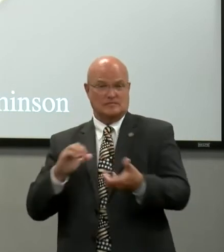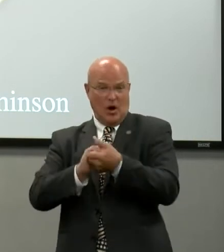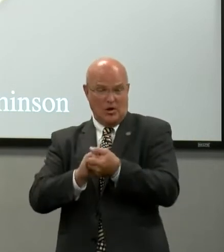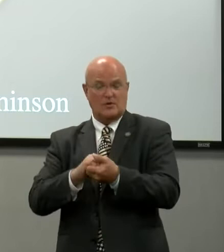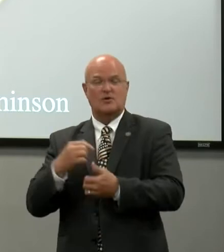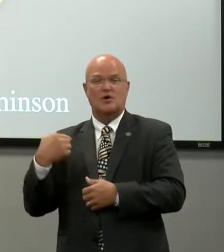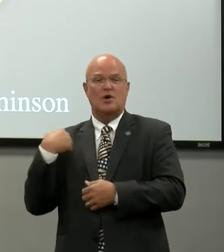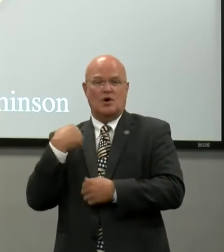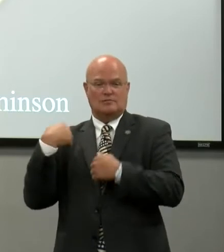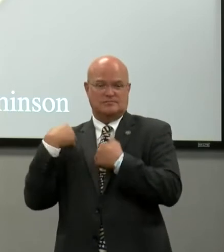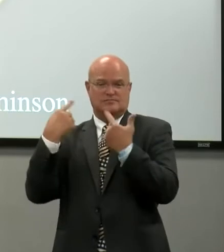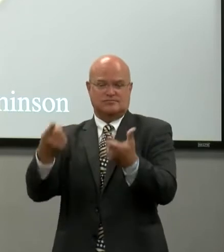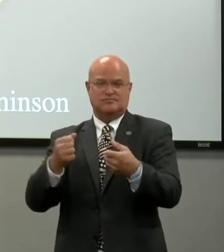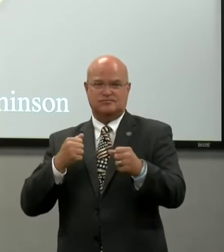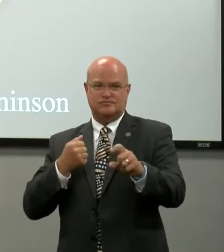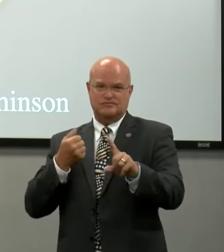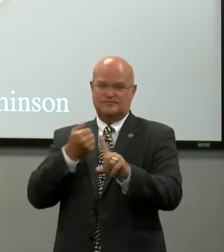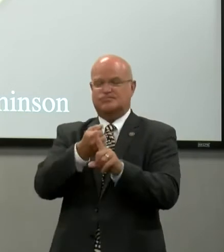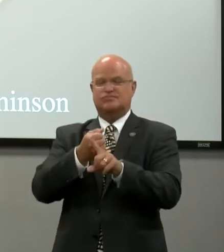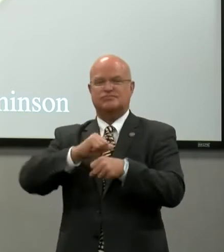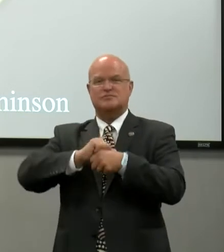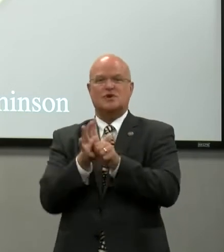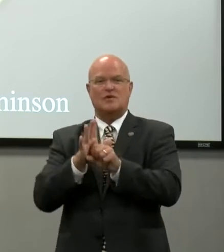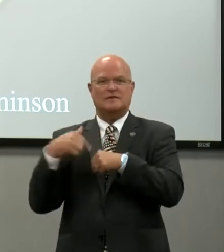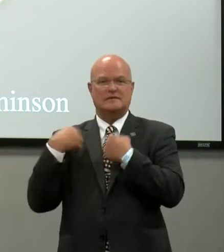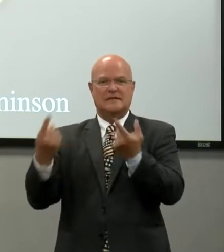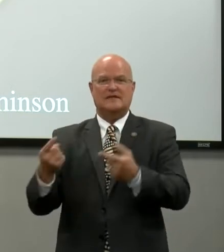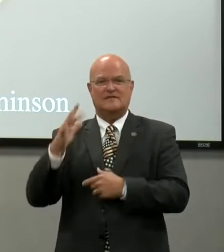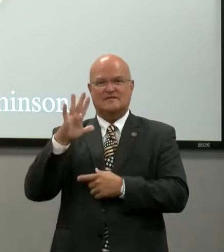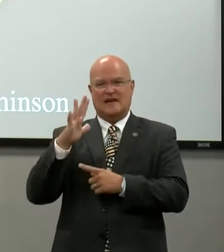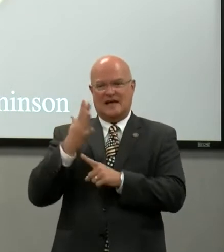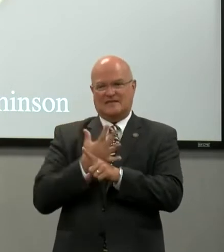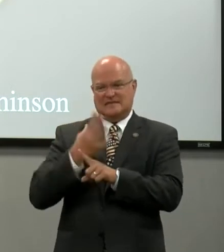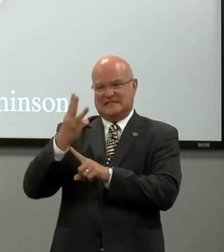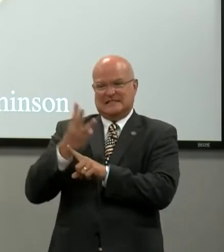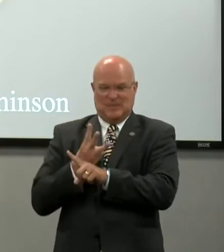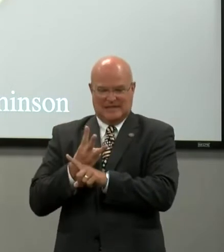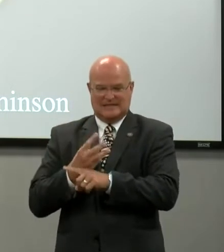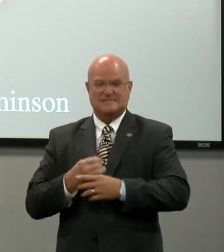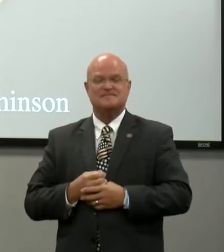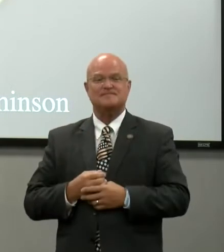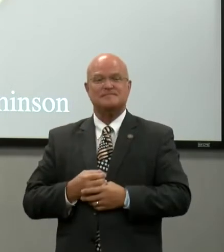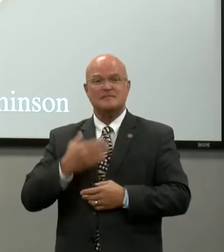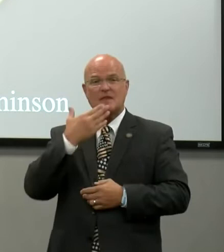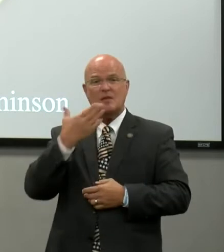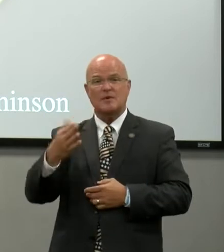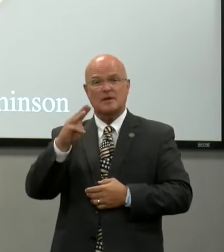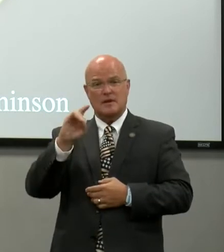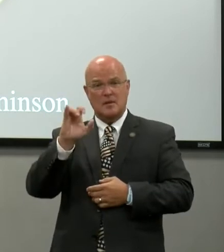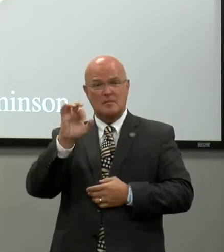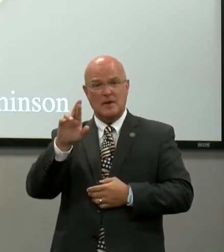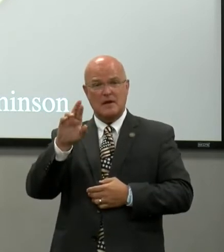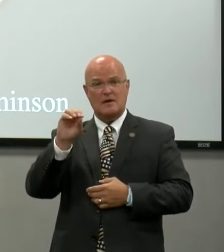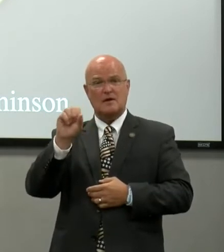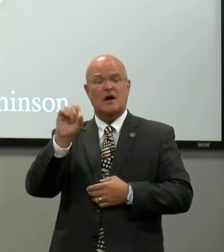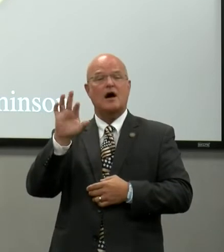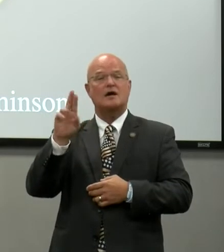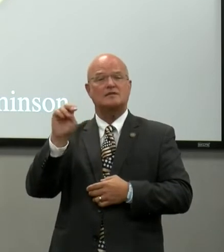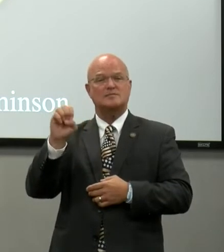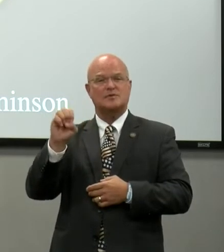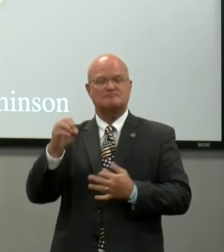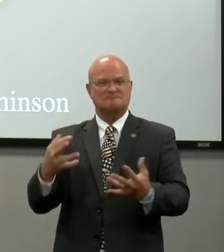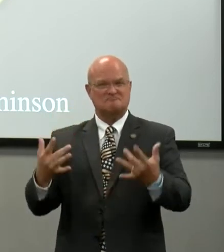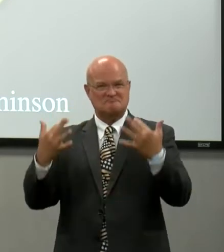we have combated COVID over the last 5 and 6 months. I appreciate Mayor Osborne and his